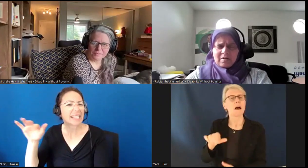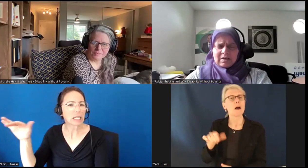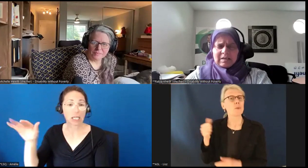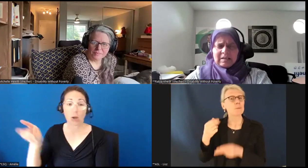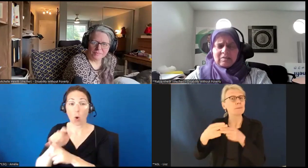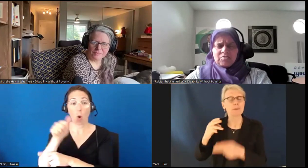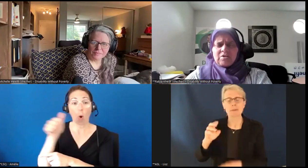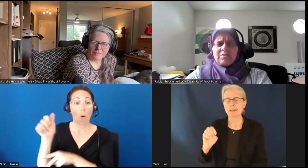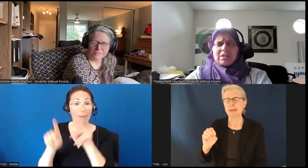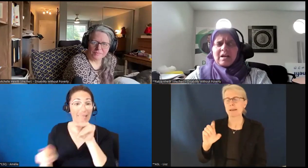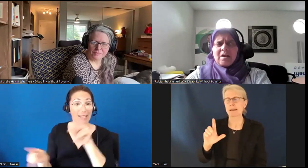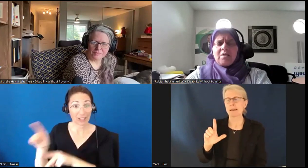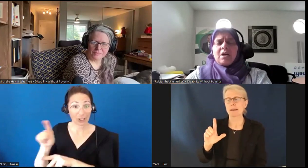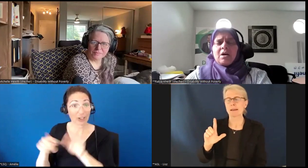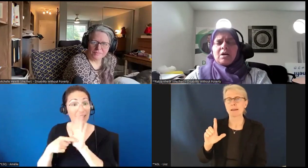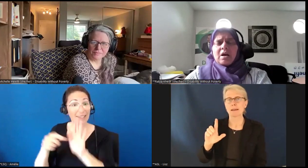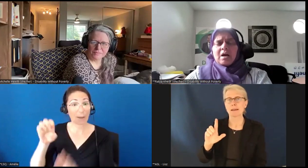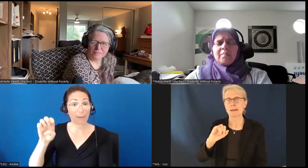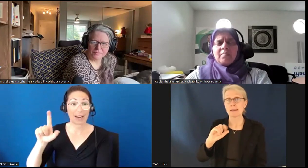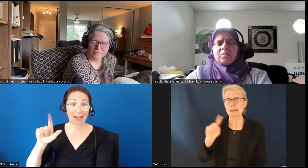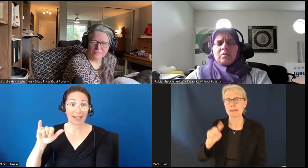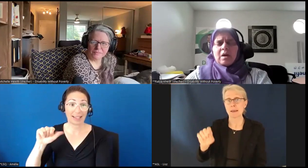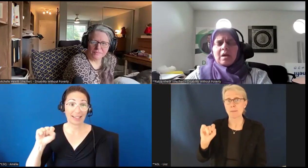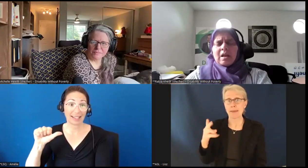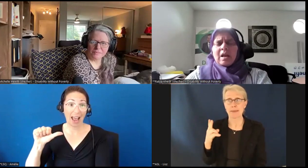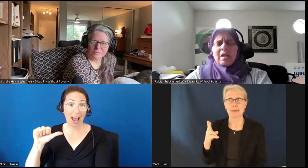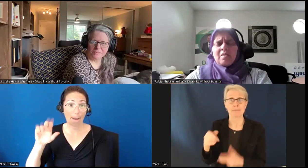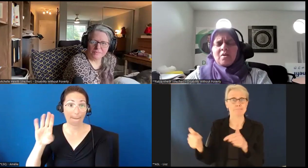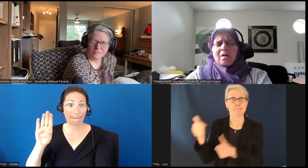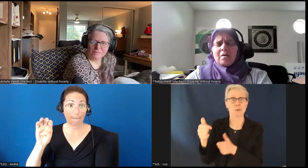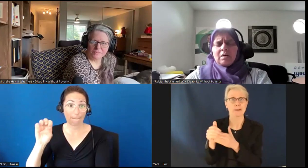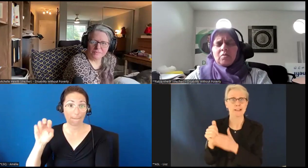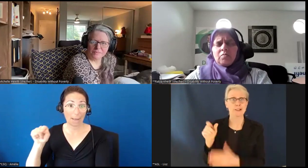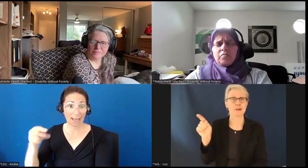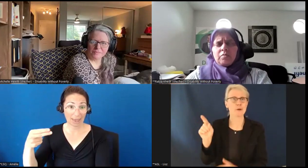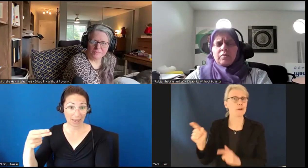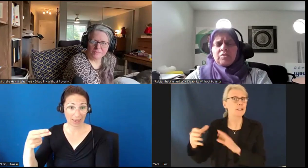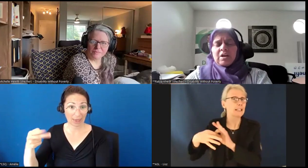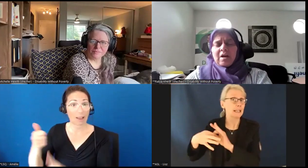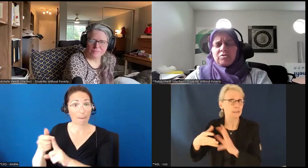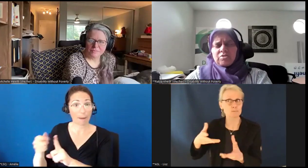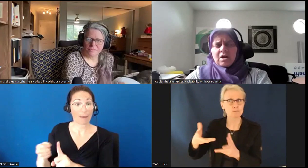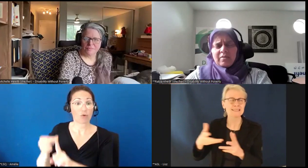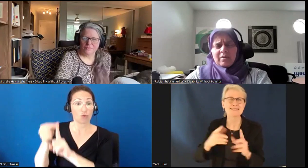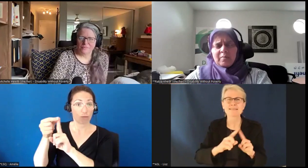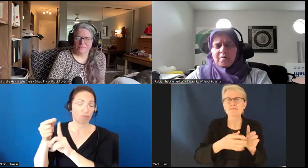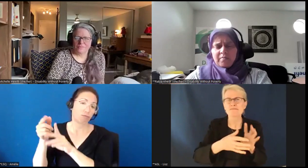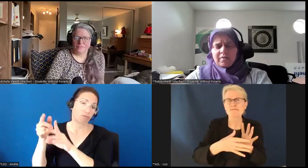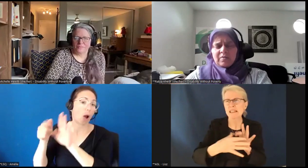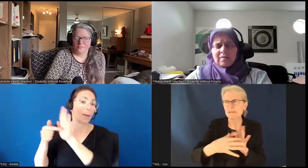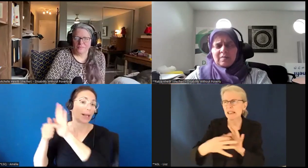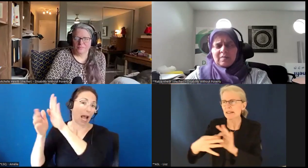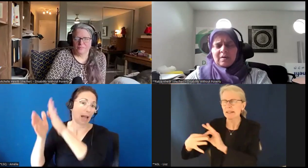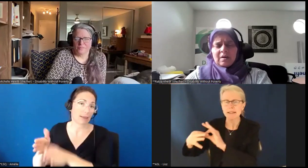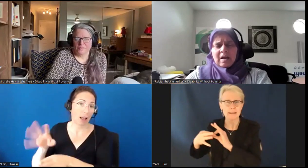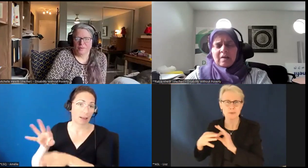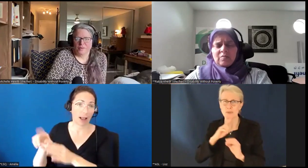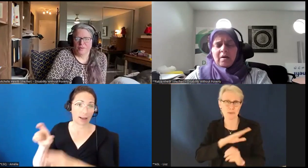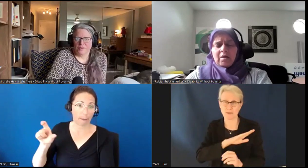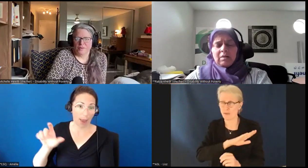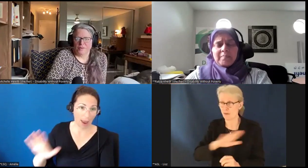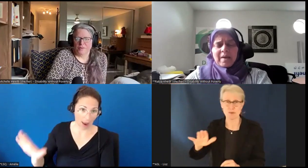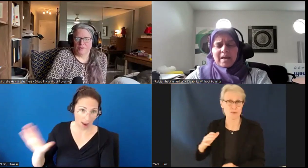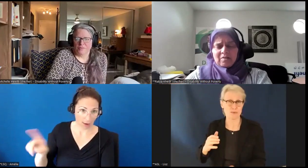of our key leaders out there, um, and reaching out to other provinces